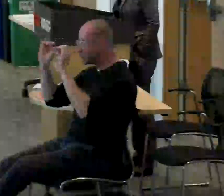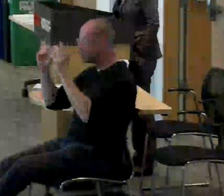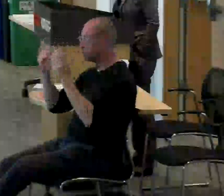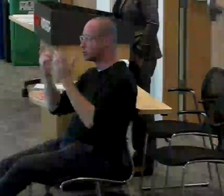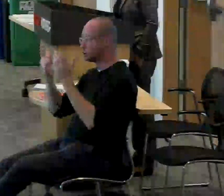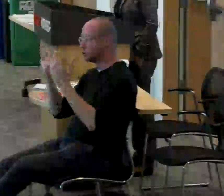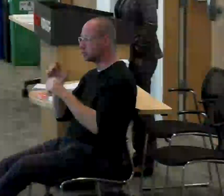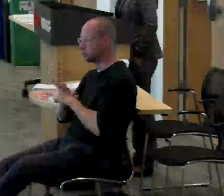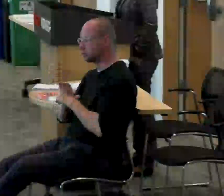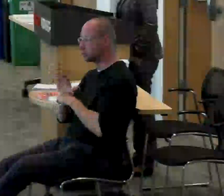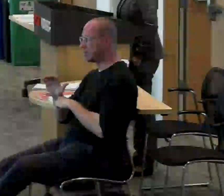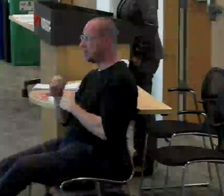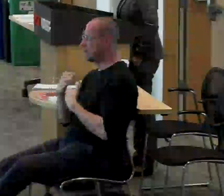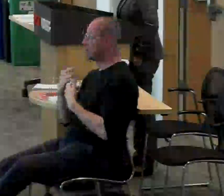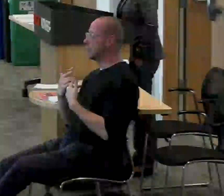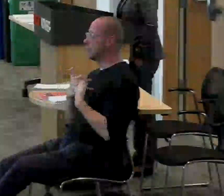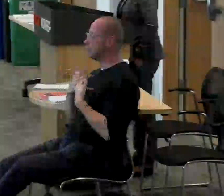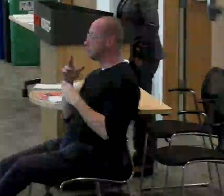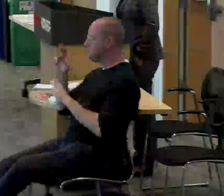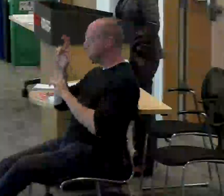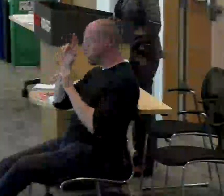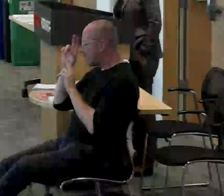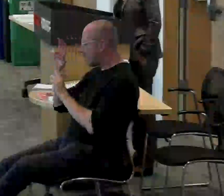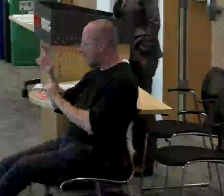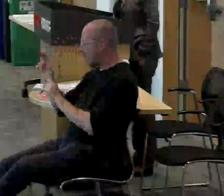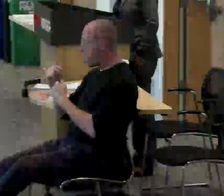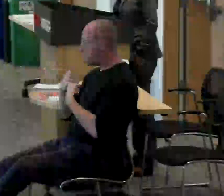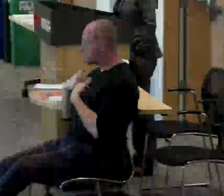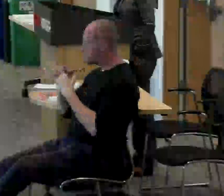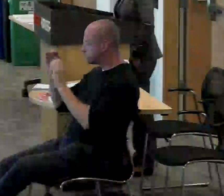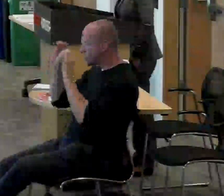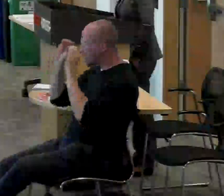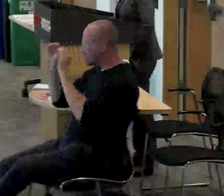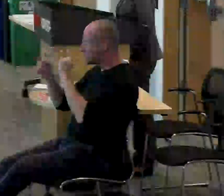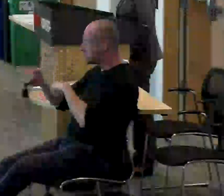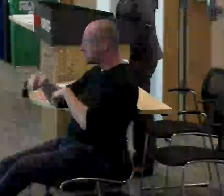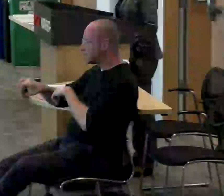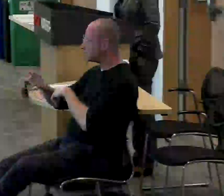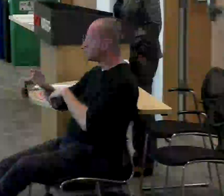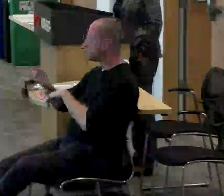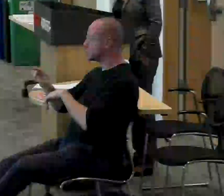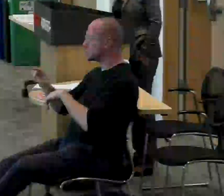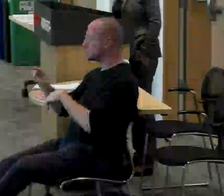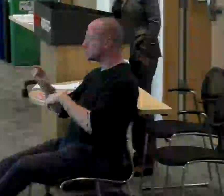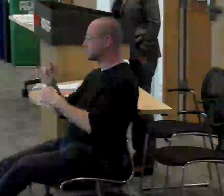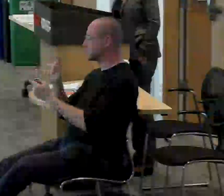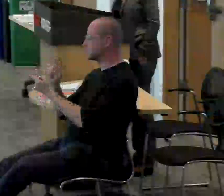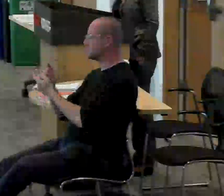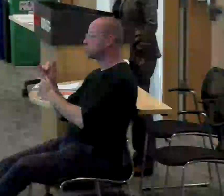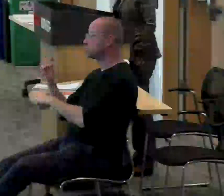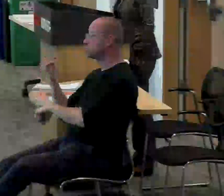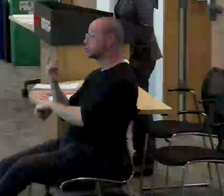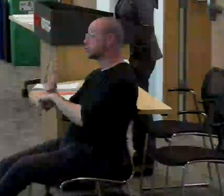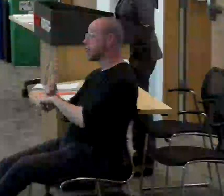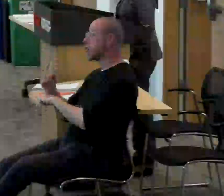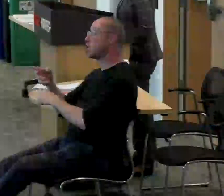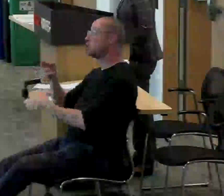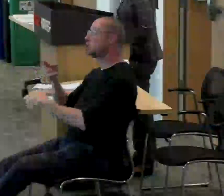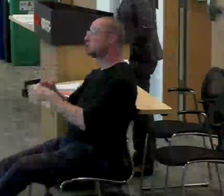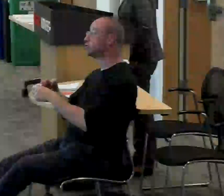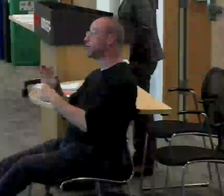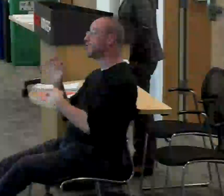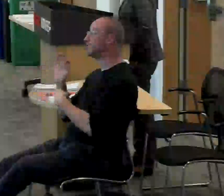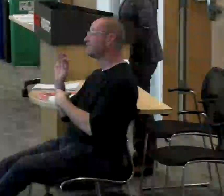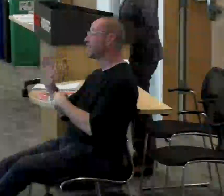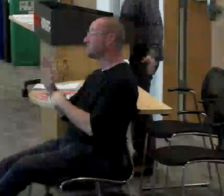this conversation. You can follow us on Facebook, join our listserv. Again, this presentation is fully accessible. These are all live